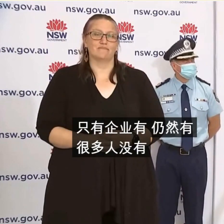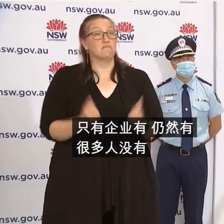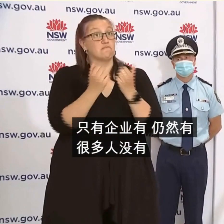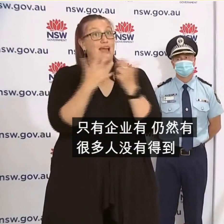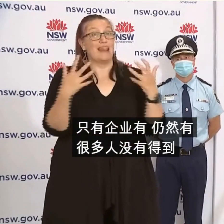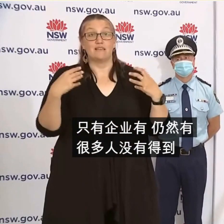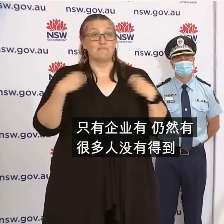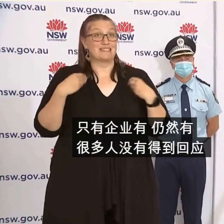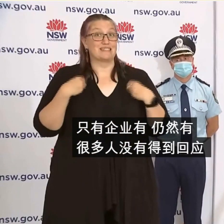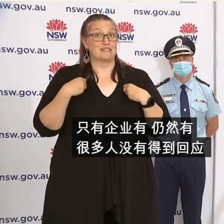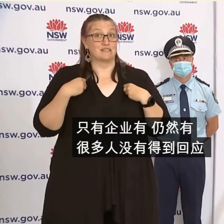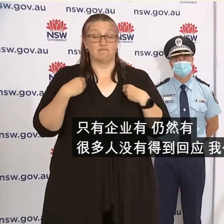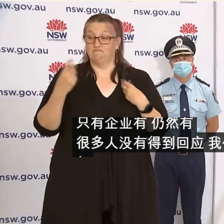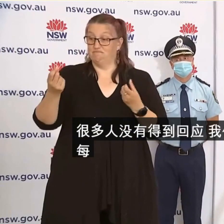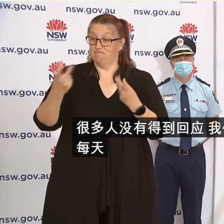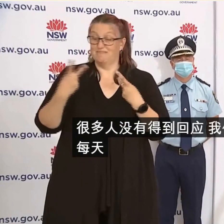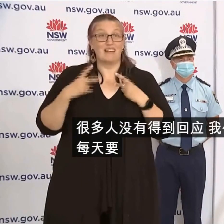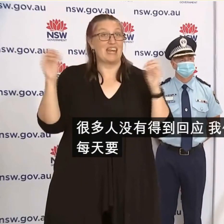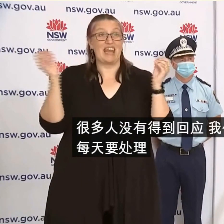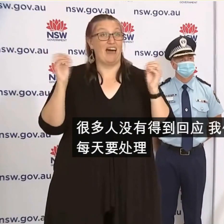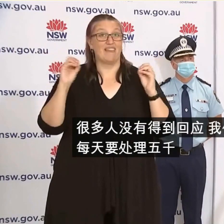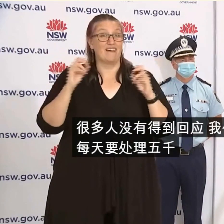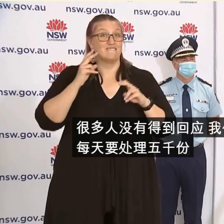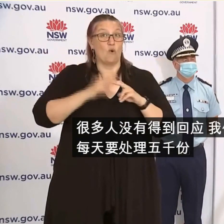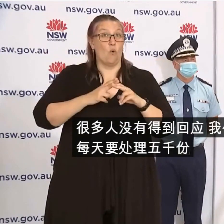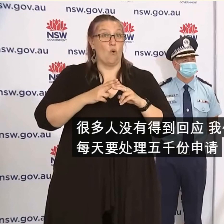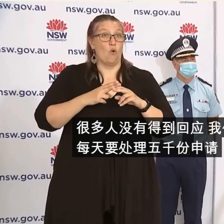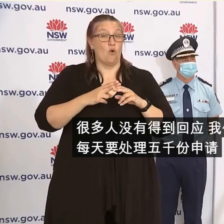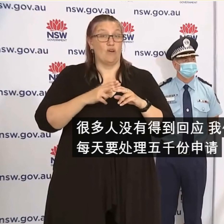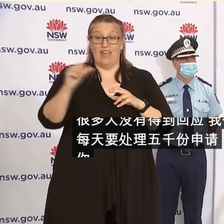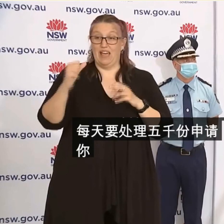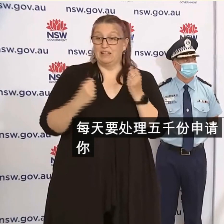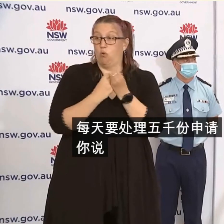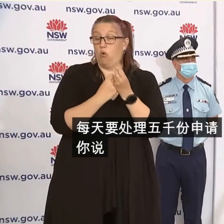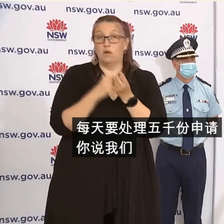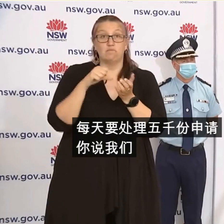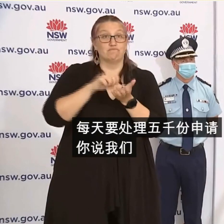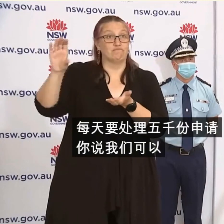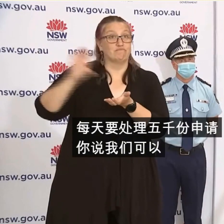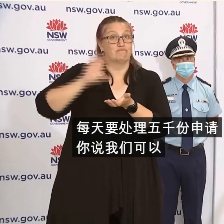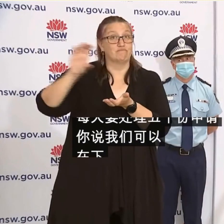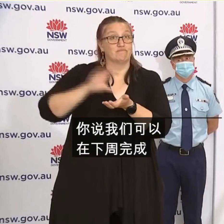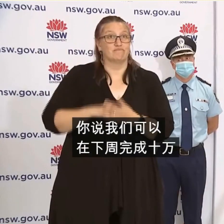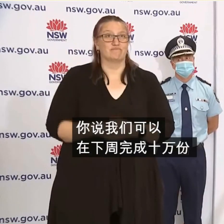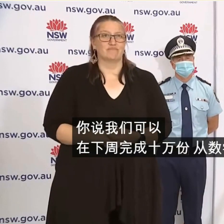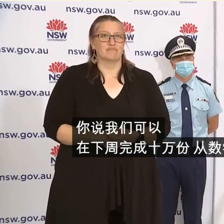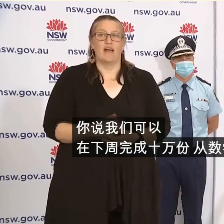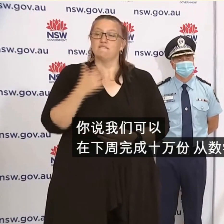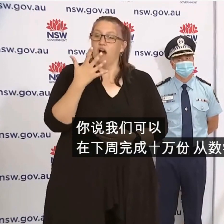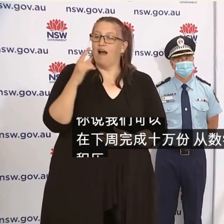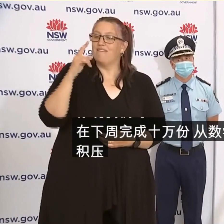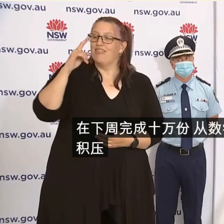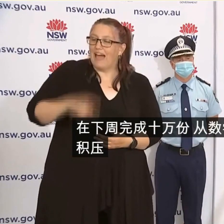have not got a response. We're doing 5,000 applications a day. You say we can complete 100,000,